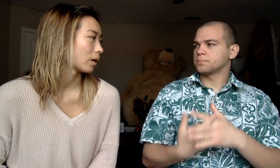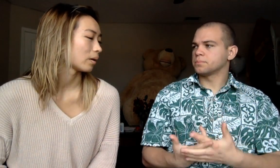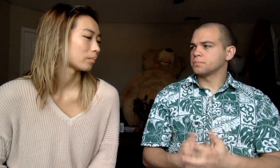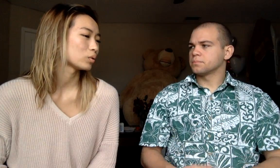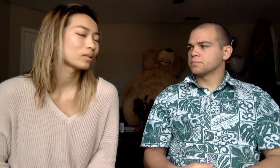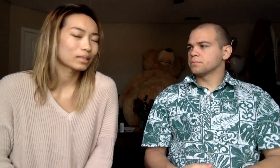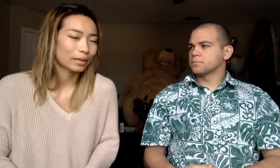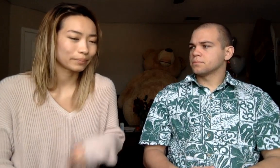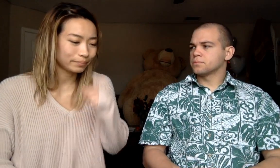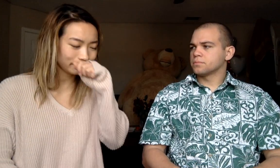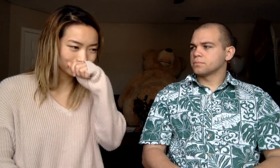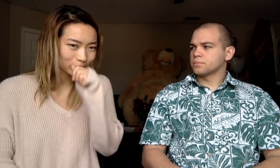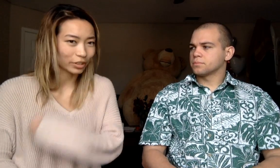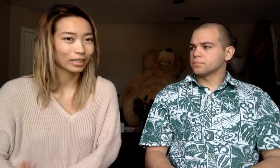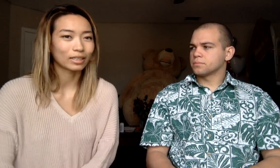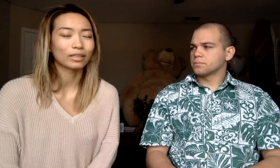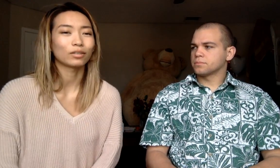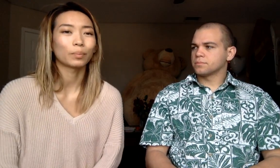Most of the time, sorry, it'll pop up.